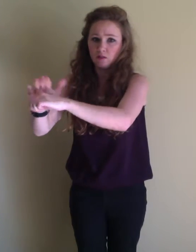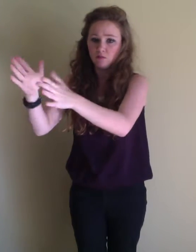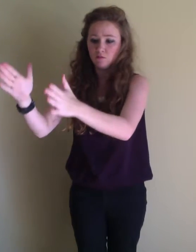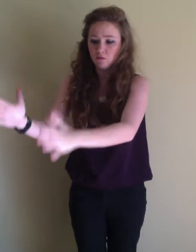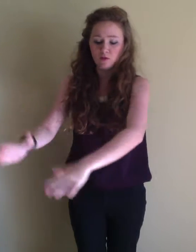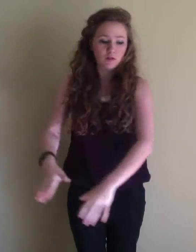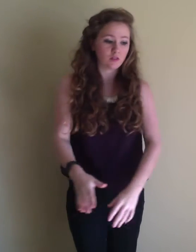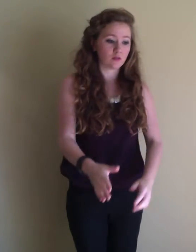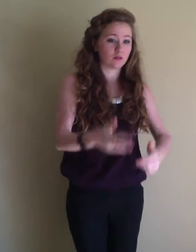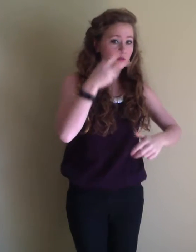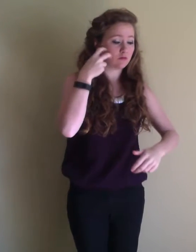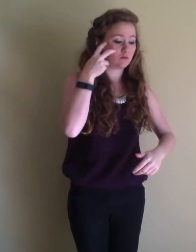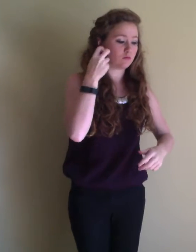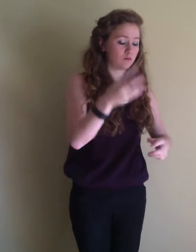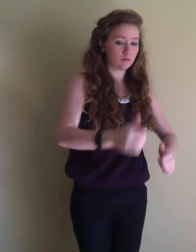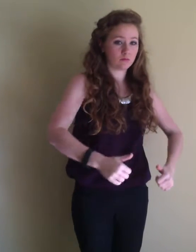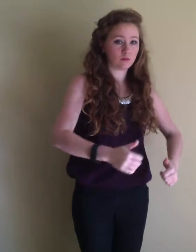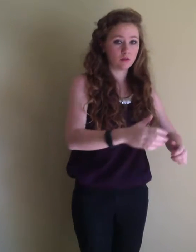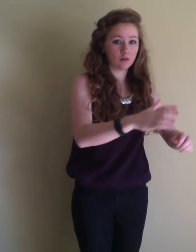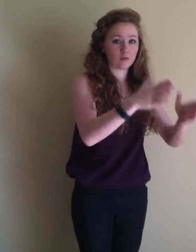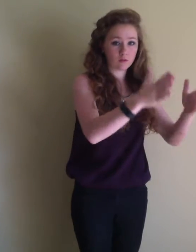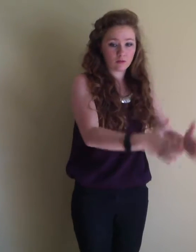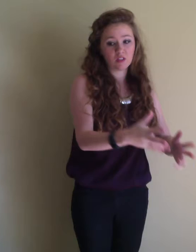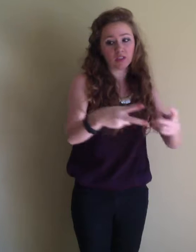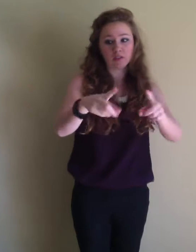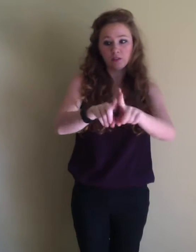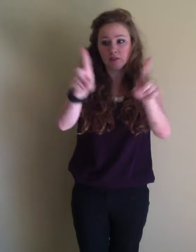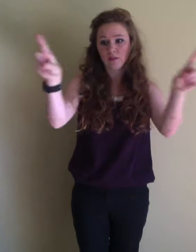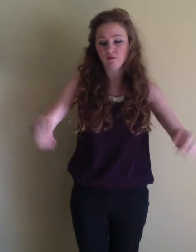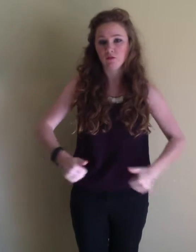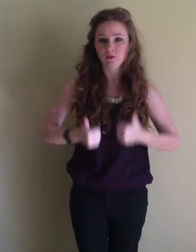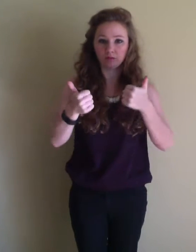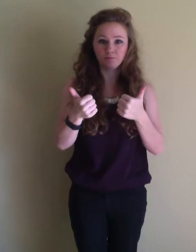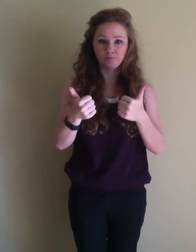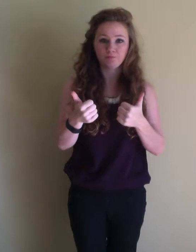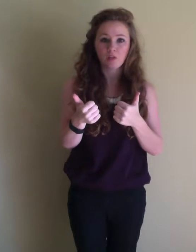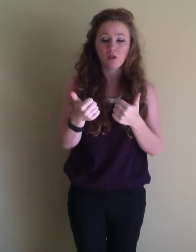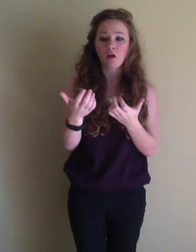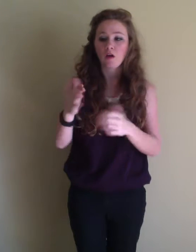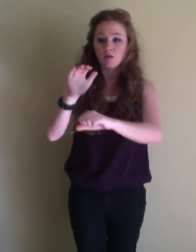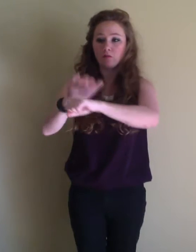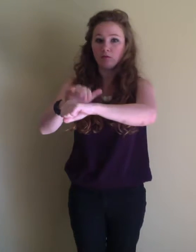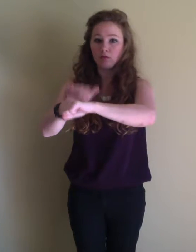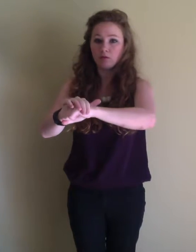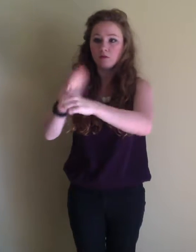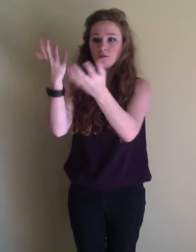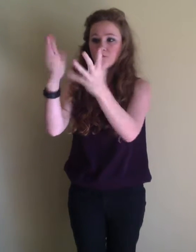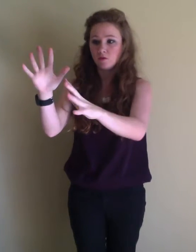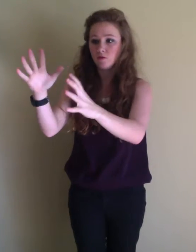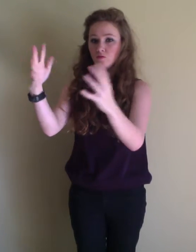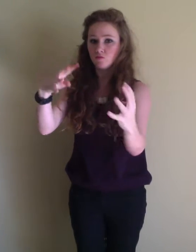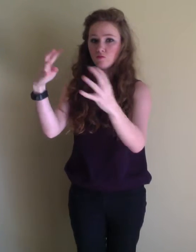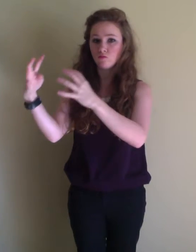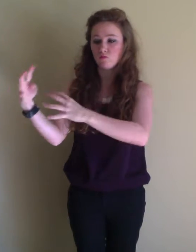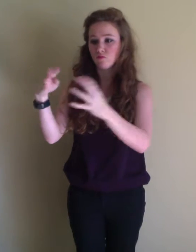to conflict, to fighting. The British just get done fighting a war with the French, and they're like, we're not about to start fighting a war with the Native